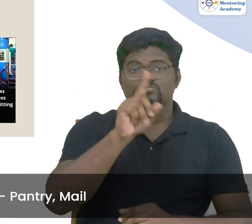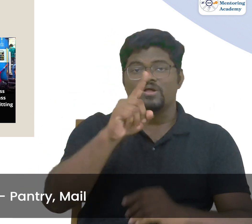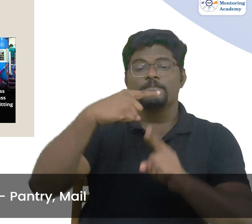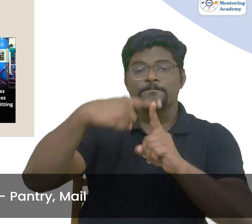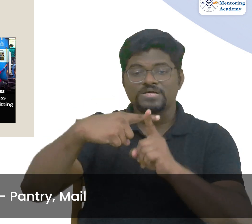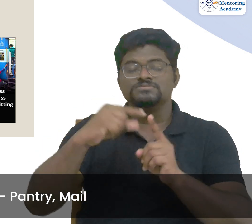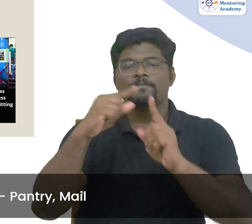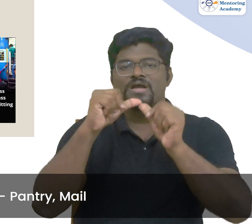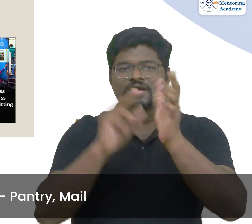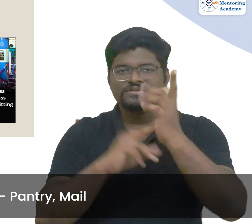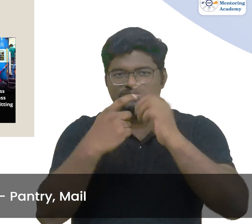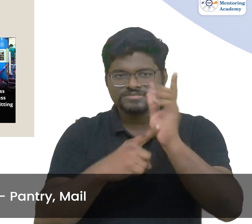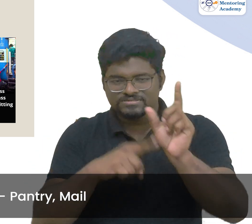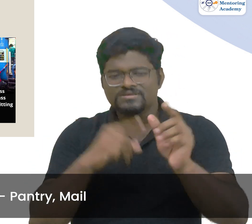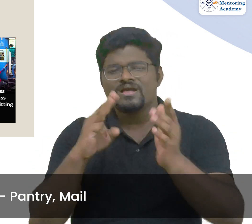801 plus pantry, meal.